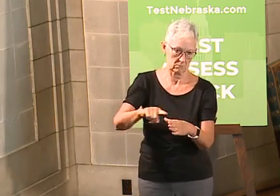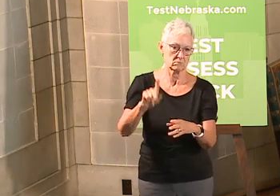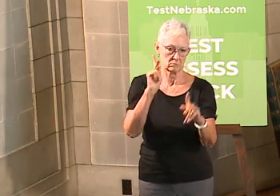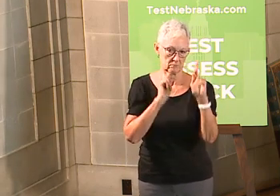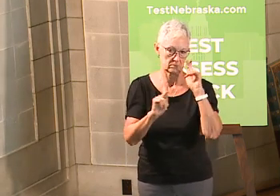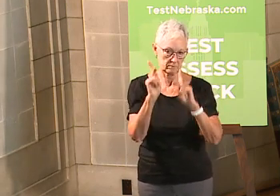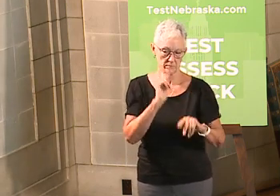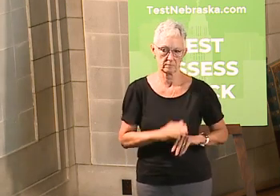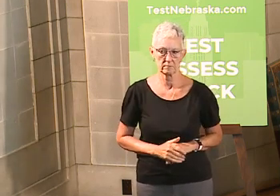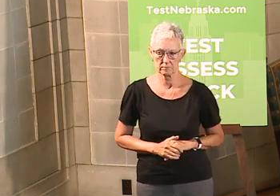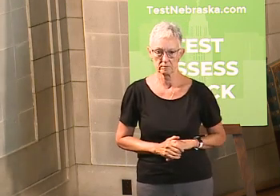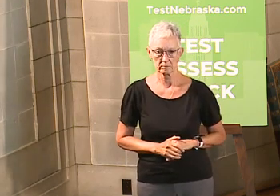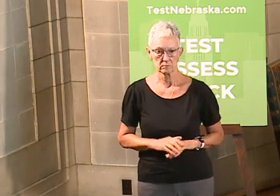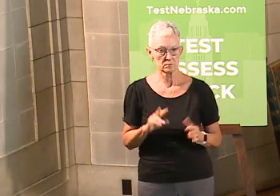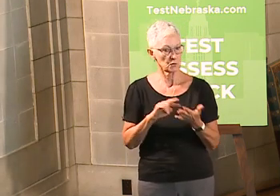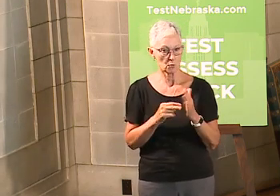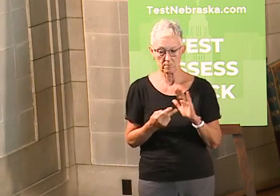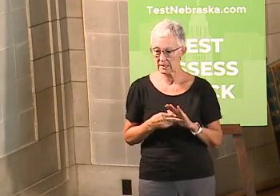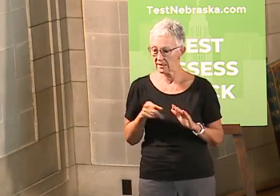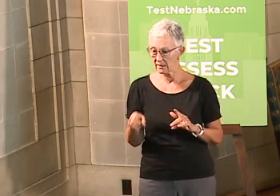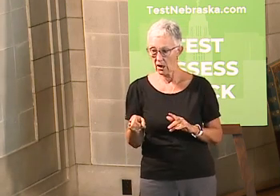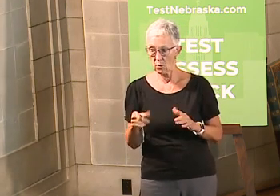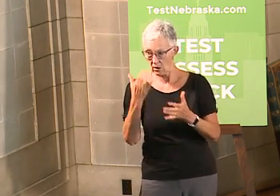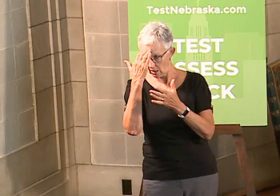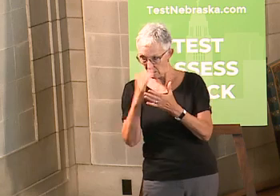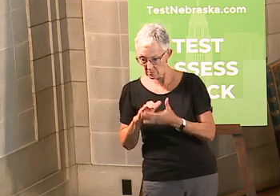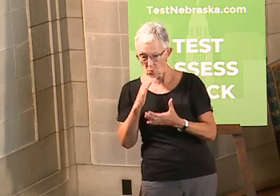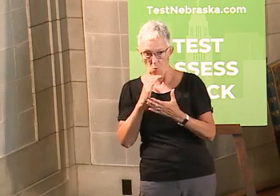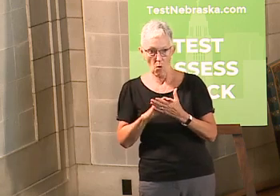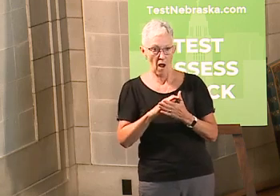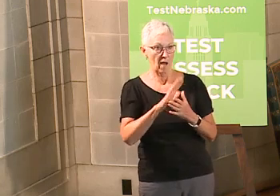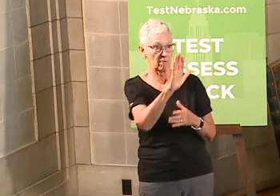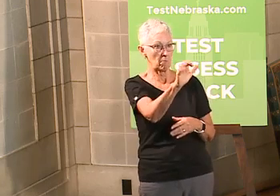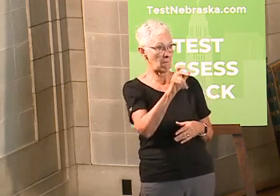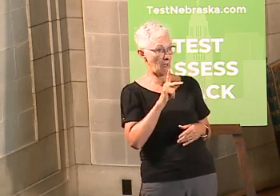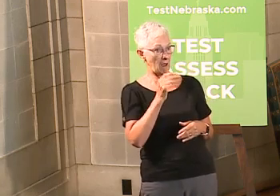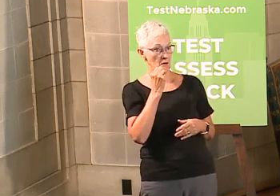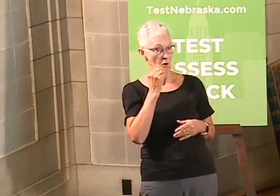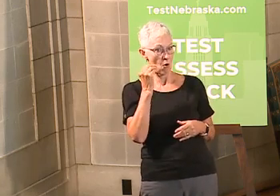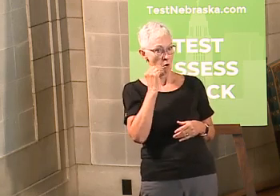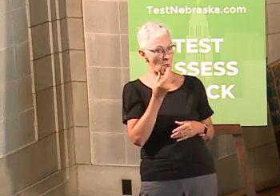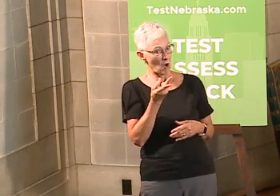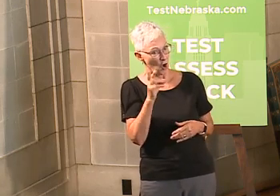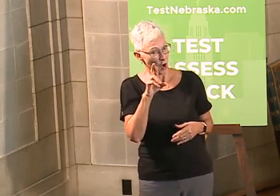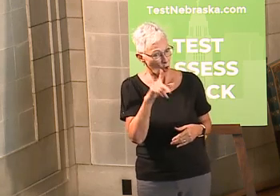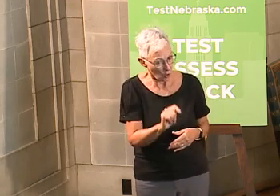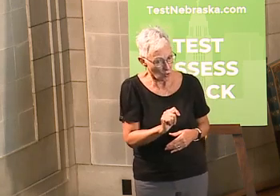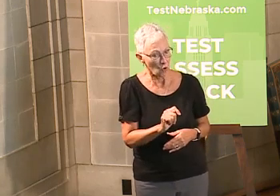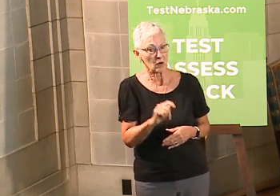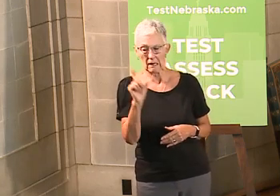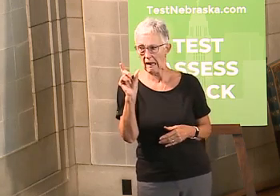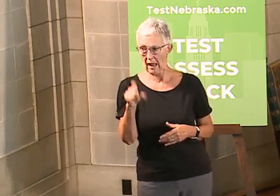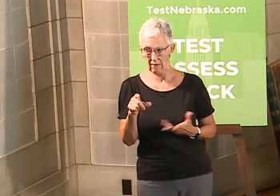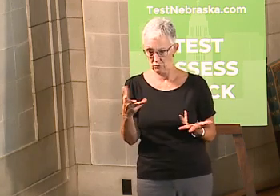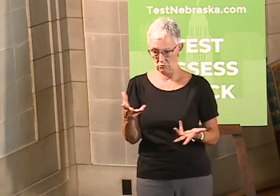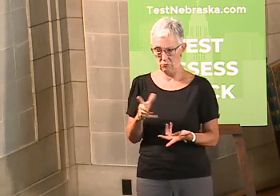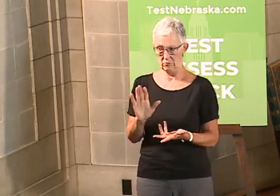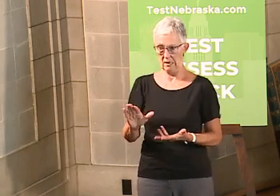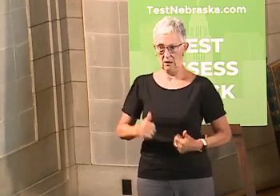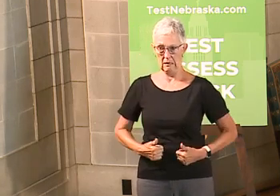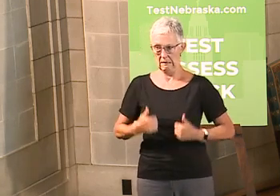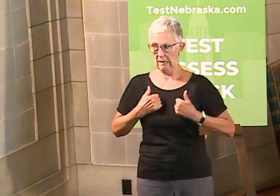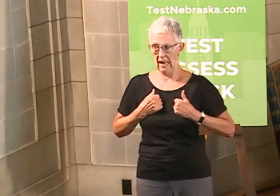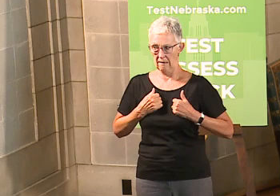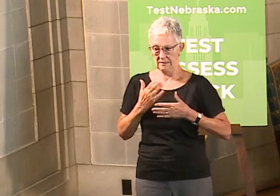caregivers drop everything to care for their wounded service members and veterans at home, and they are proud to do it. However, in